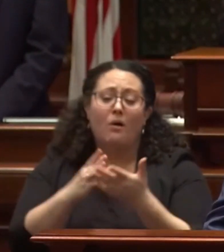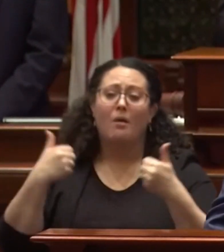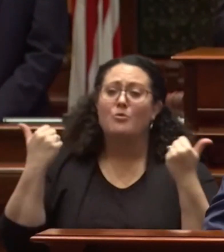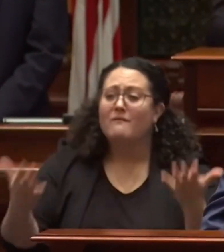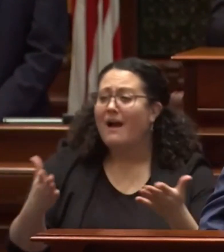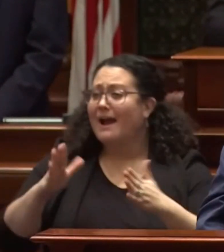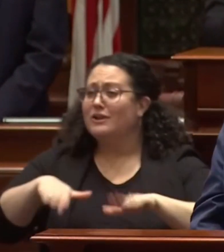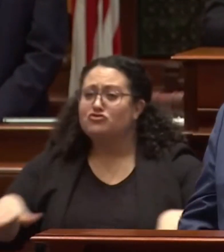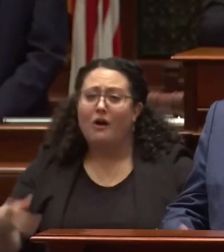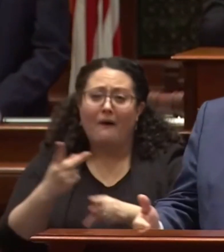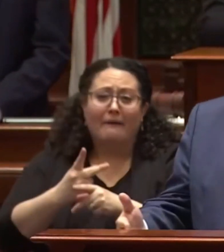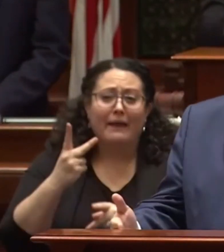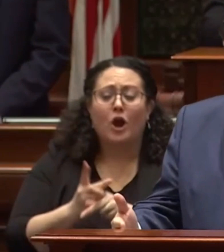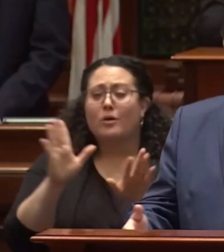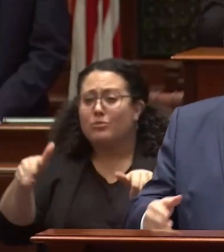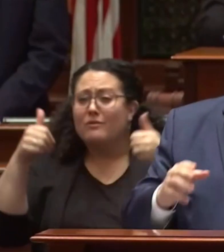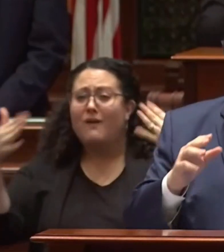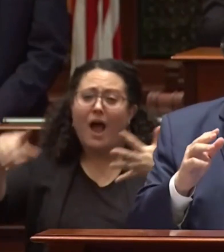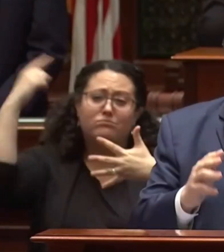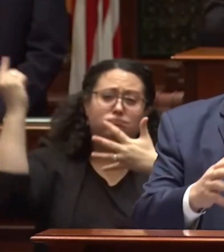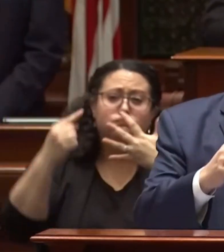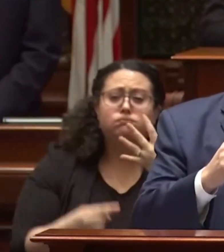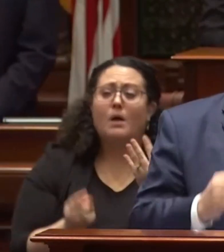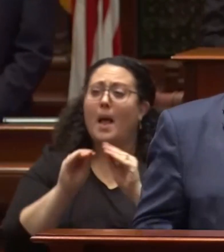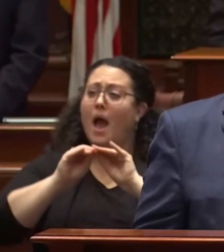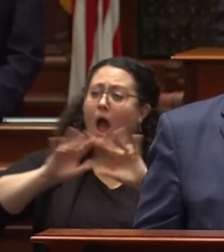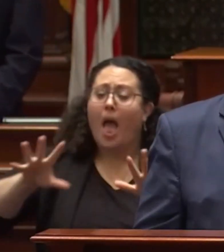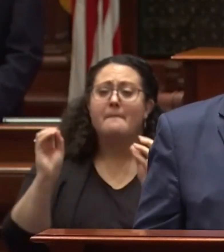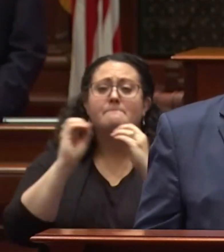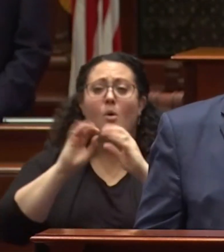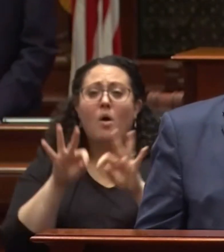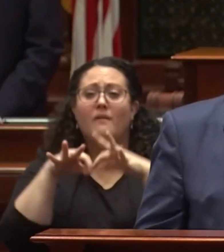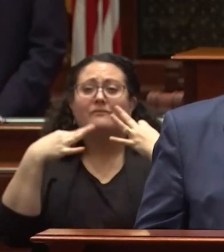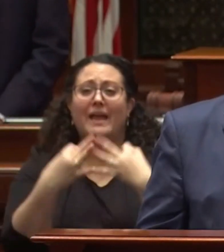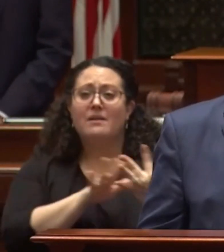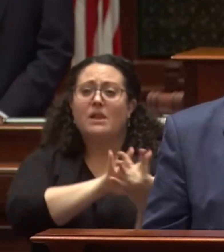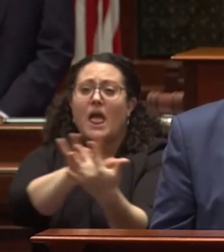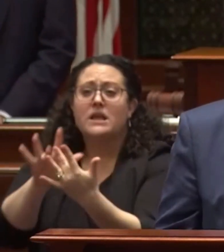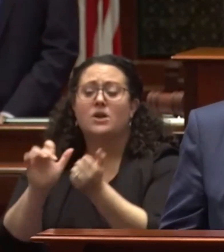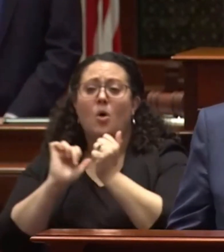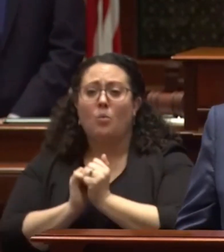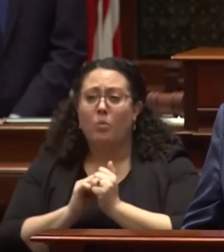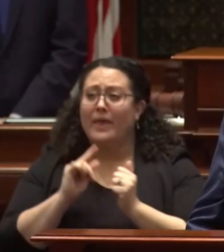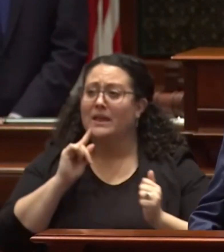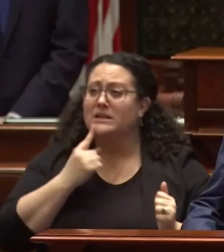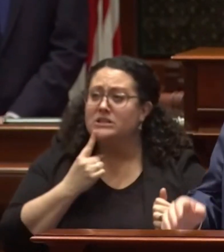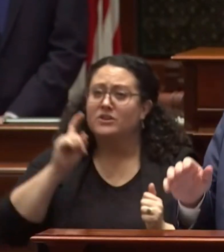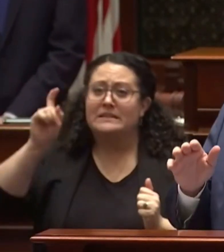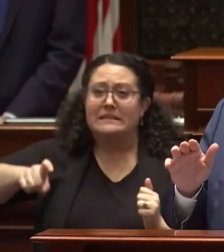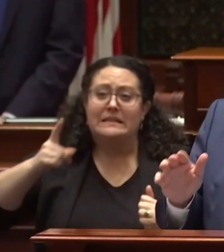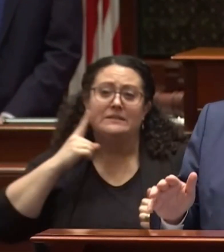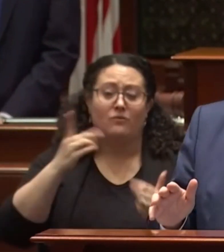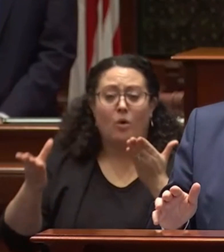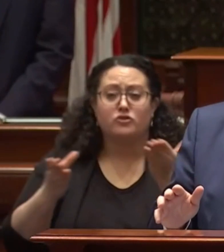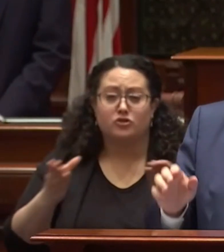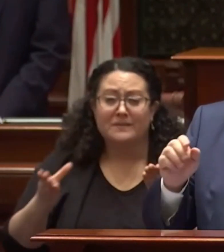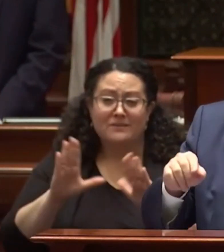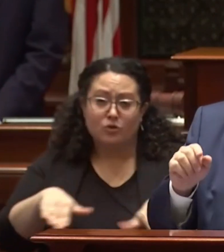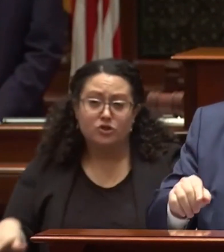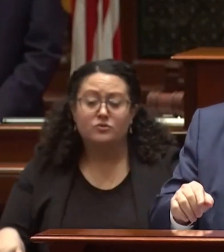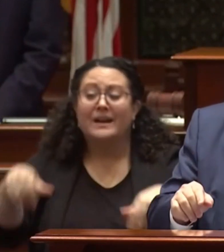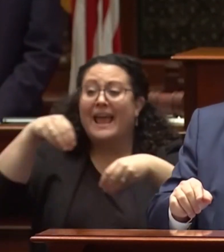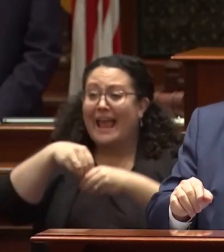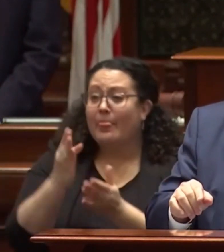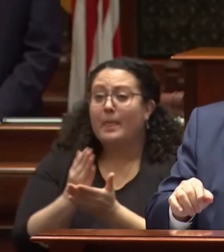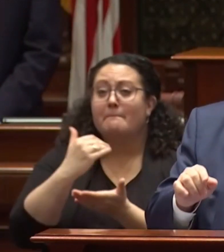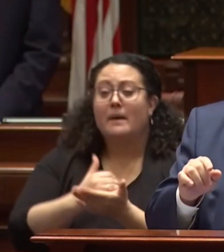childcare, and reach thousands more families with critical early childhood services. And I also ask that in